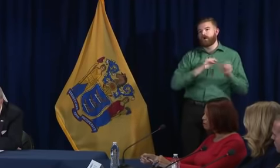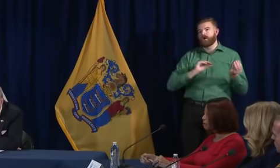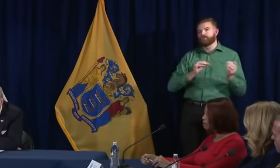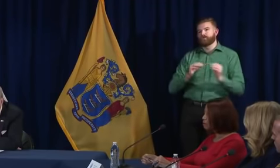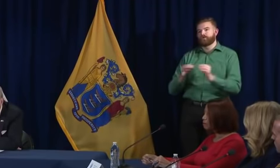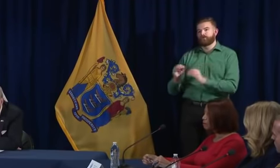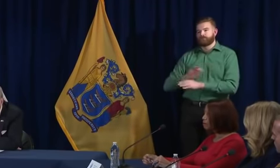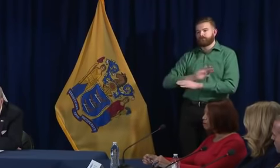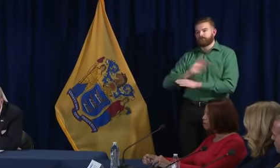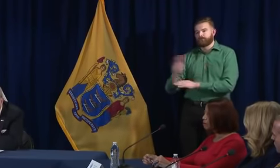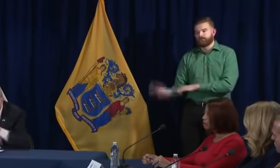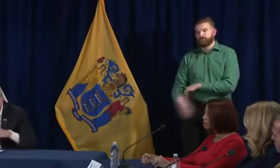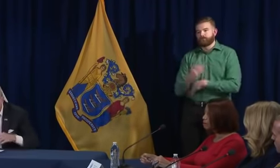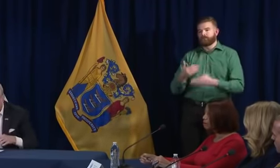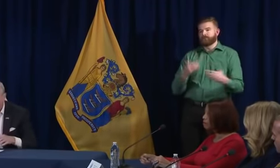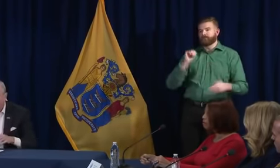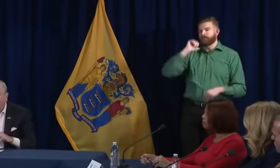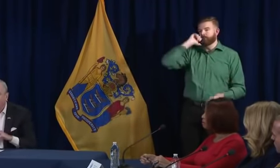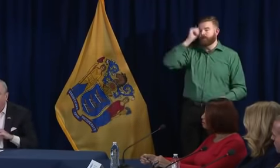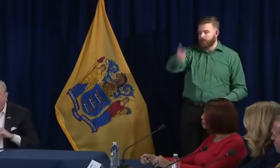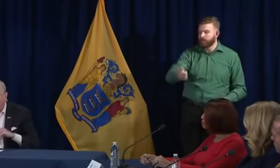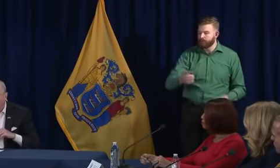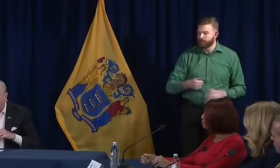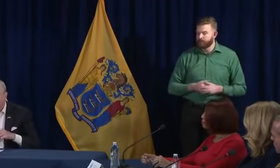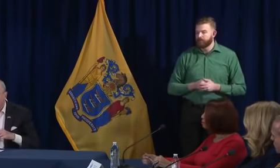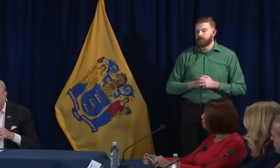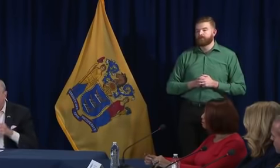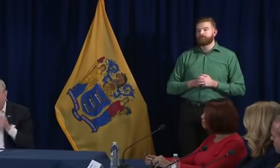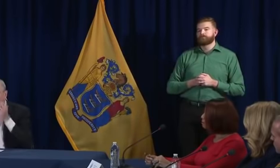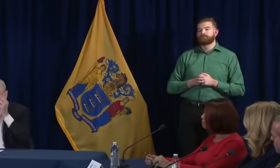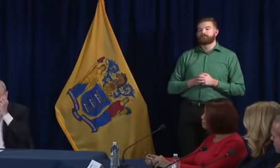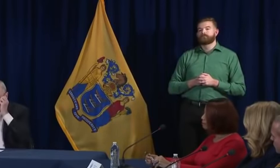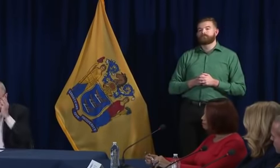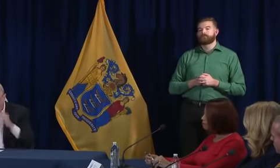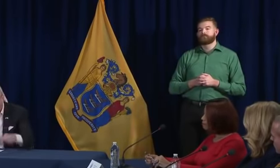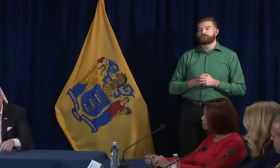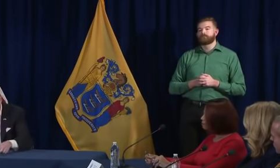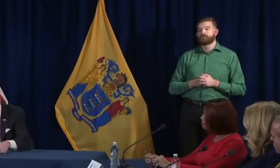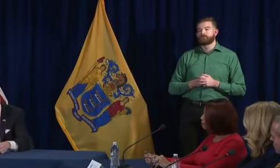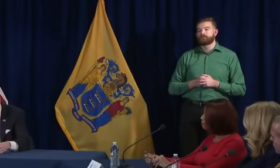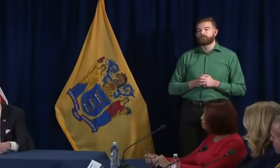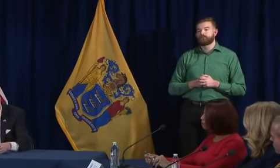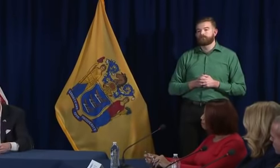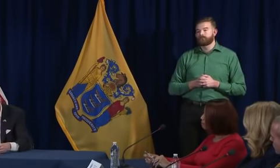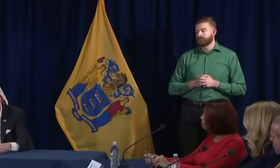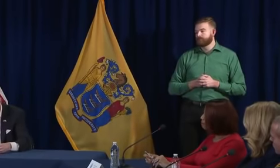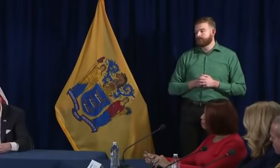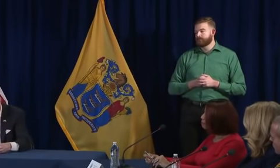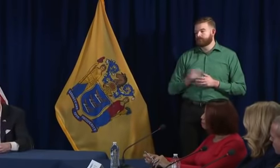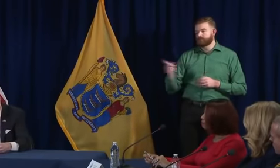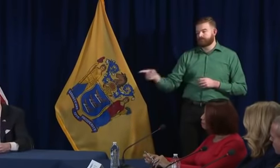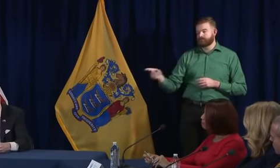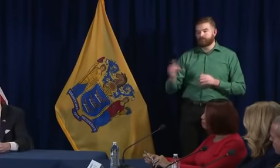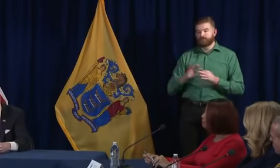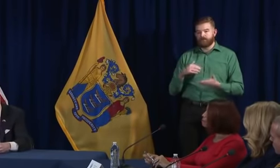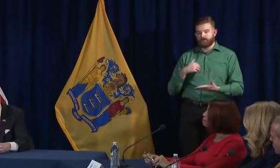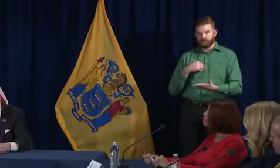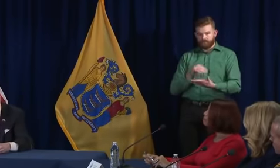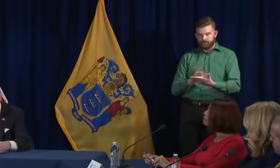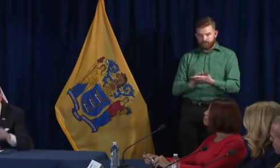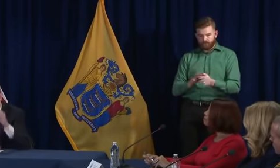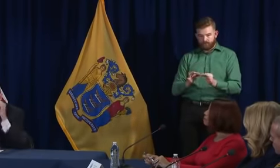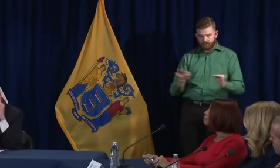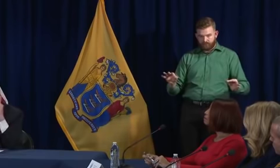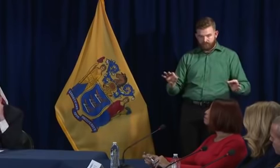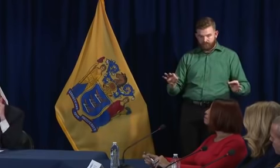Again, I wrote down a line which I think is the order before us. There is no greater call than to do